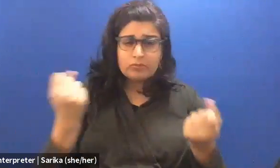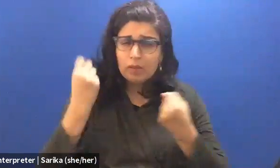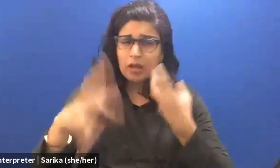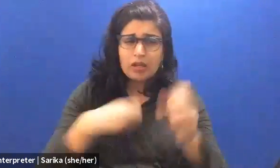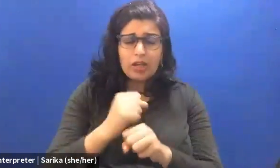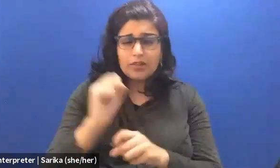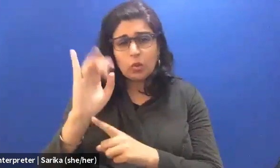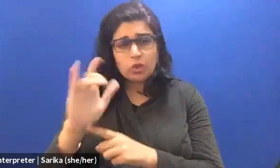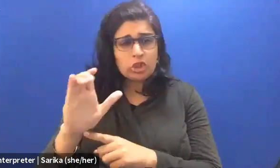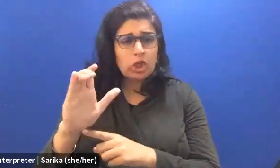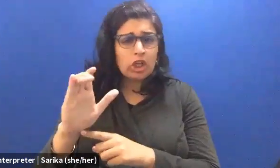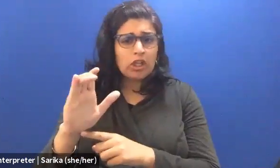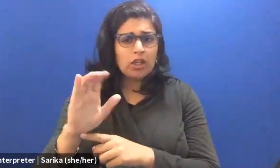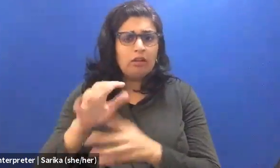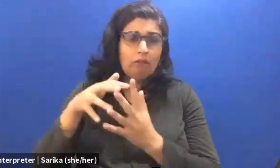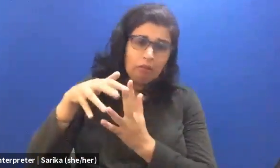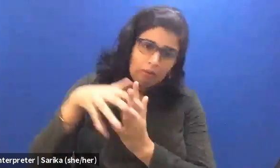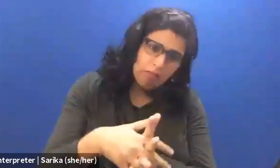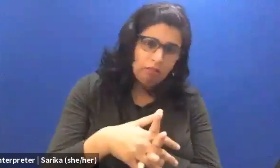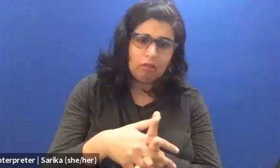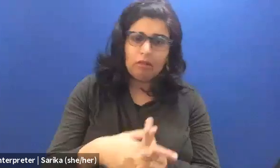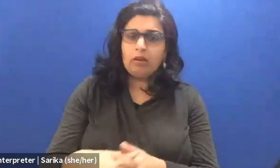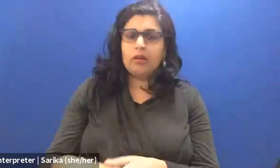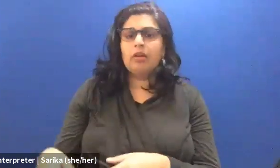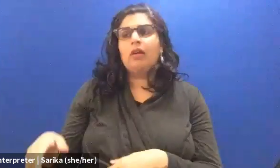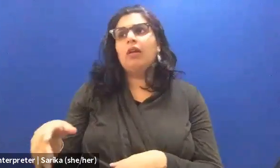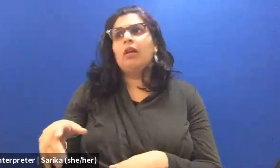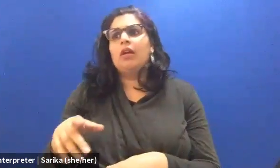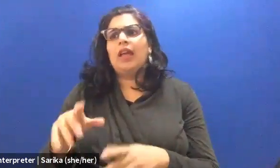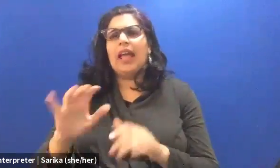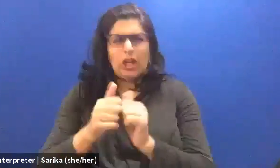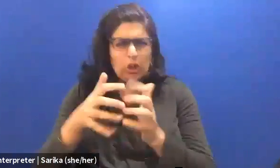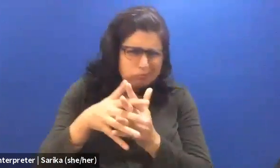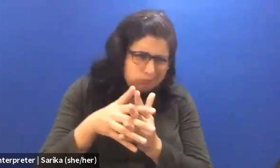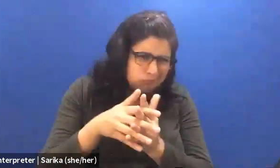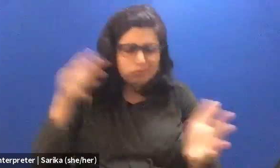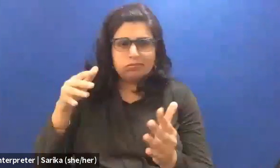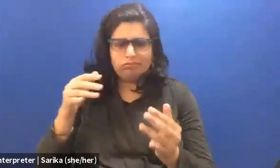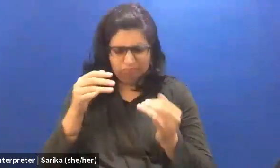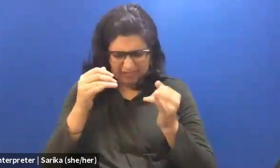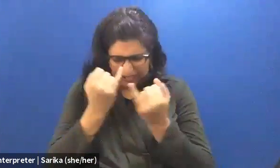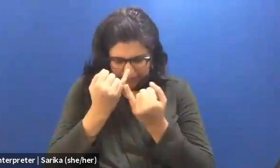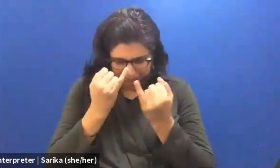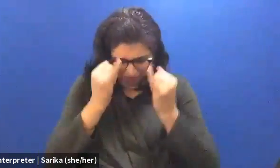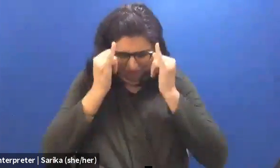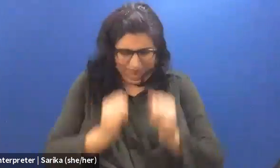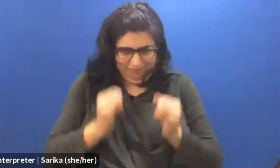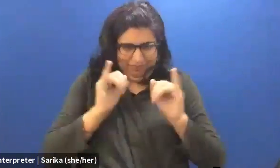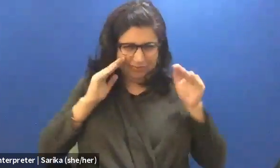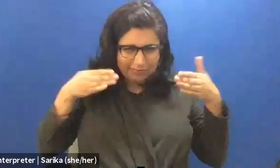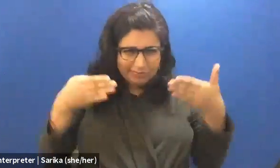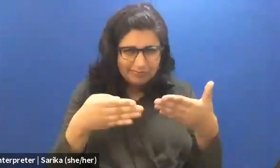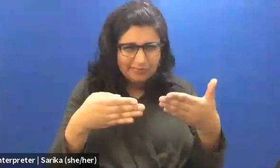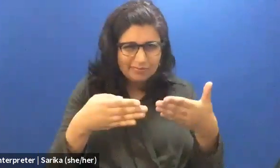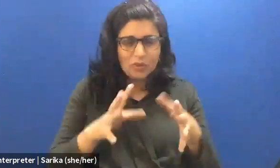right? And so what does it take to uproot the social conditioning and to break through that individualism or that individuality? Or, you know, we've